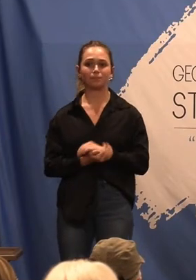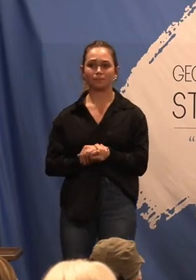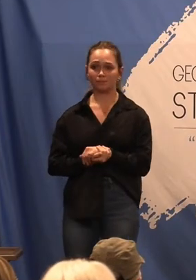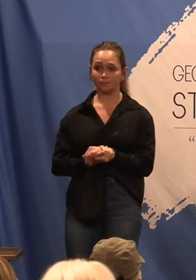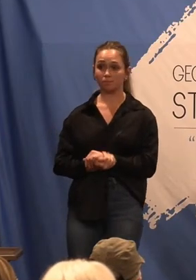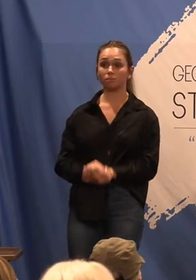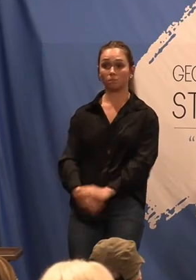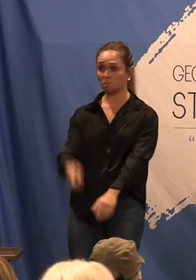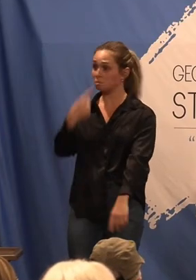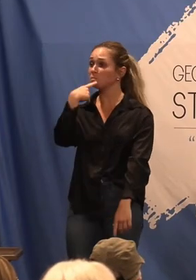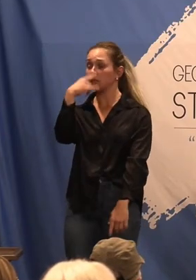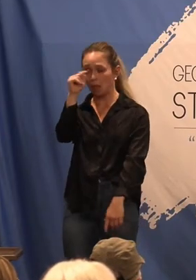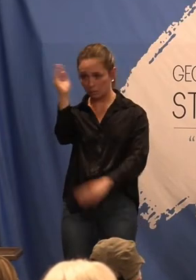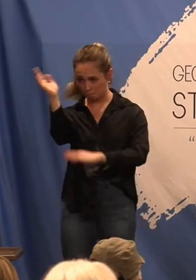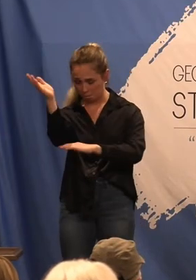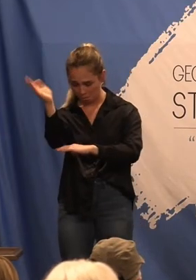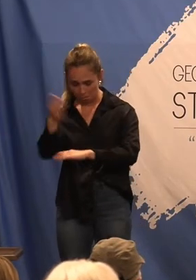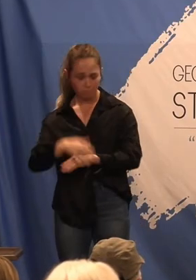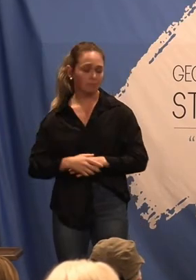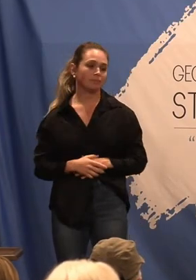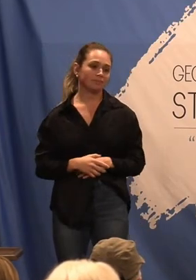Tell it, brother.